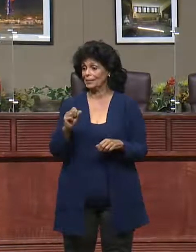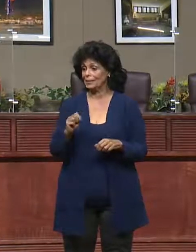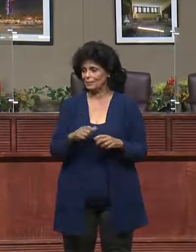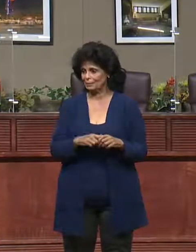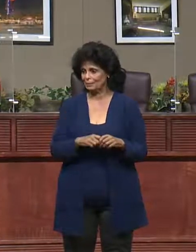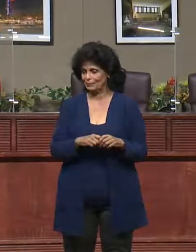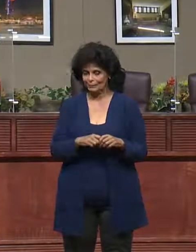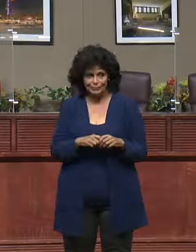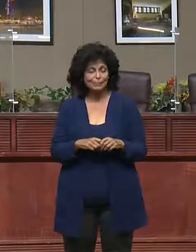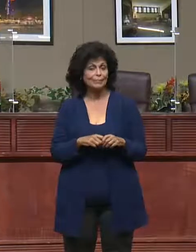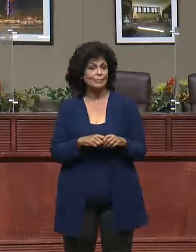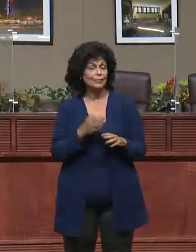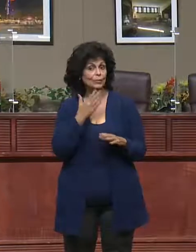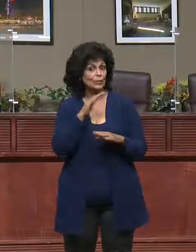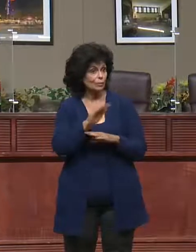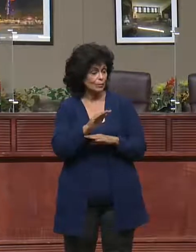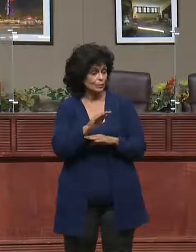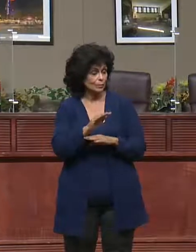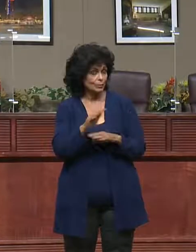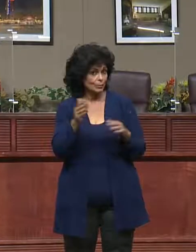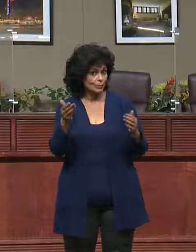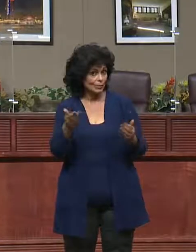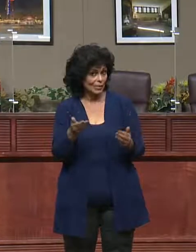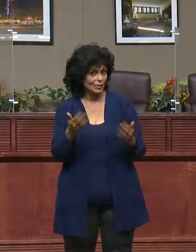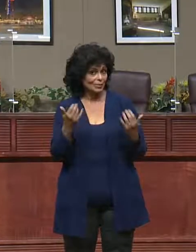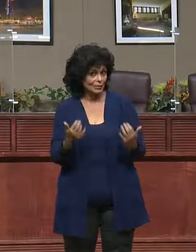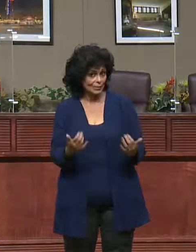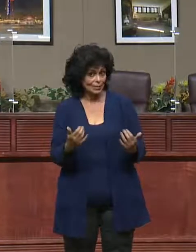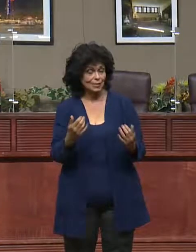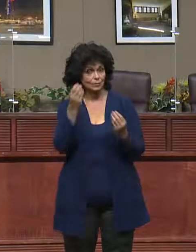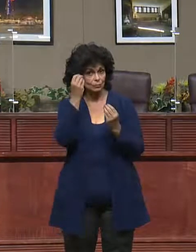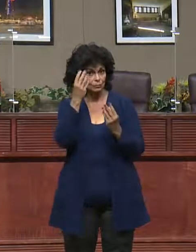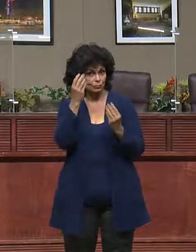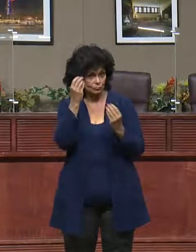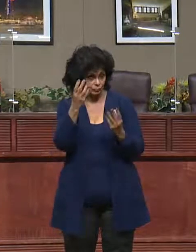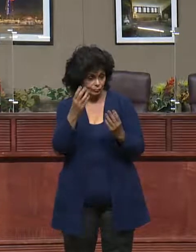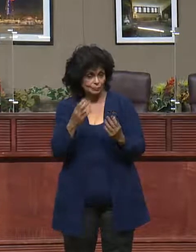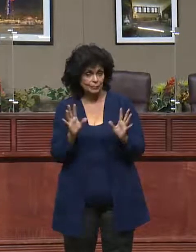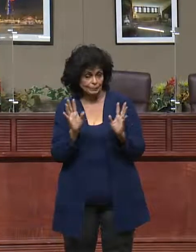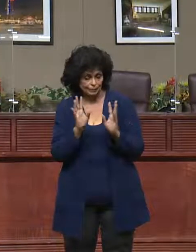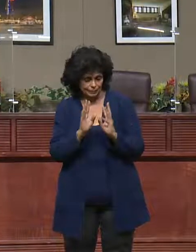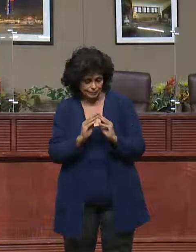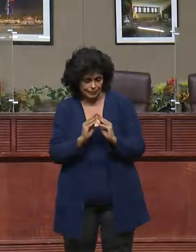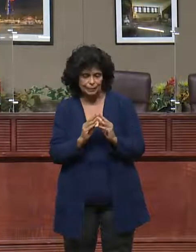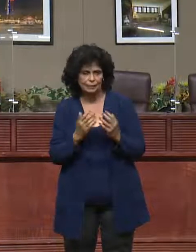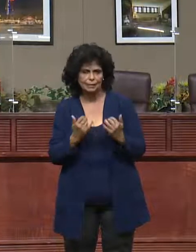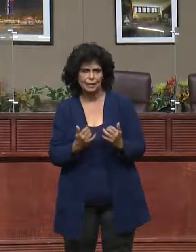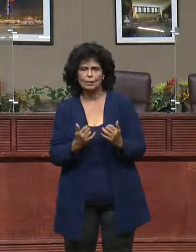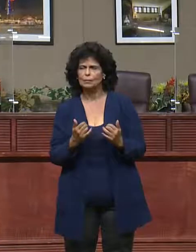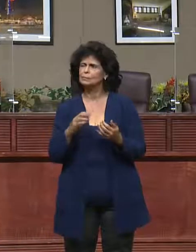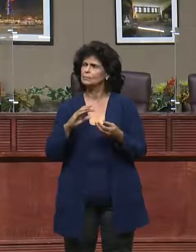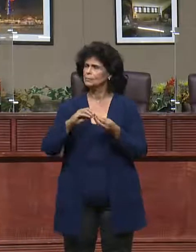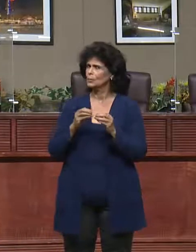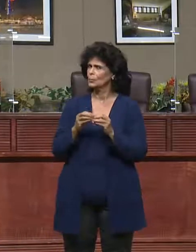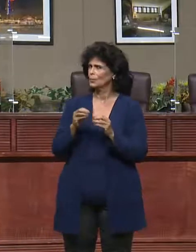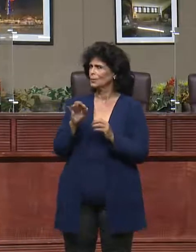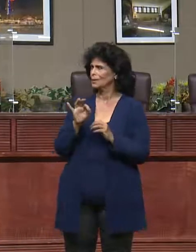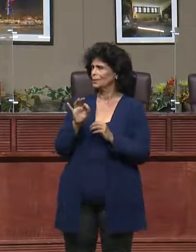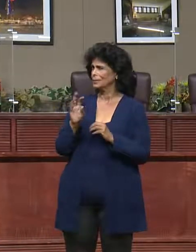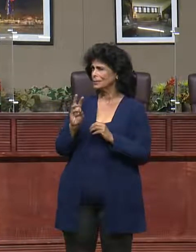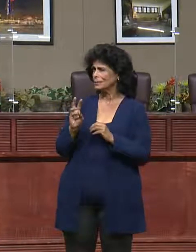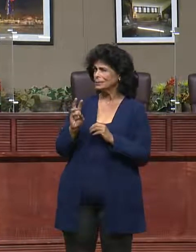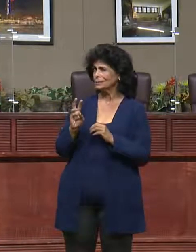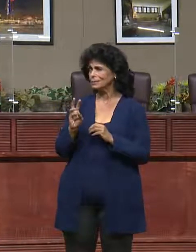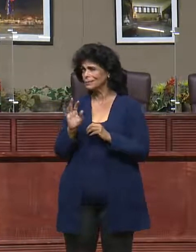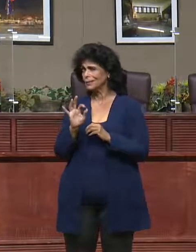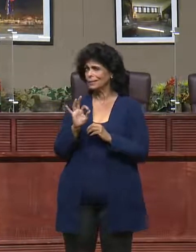Good afternoon and welcome to this press briefing. I think we're up to probably about number 96 and 97 since